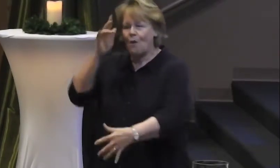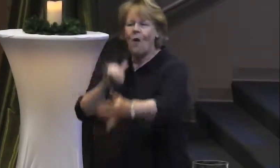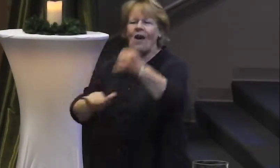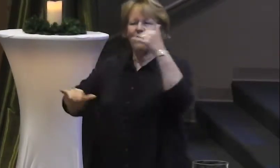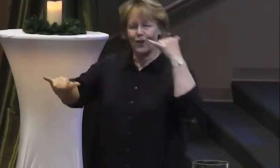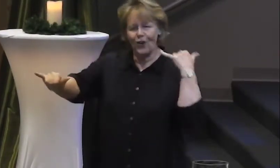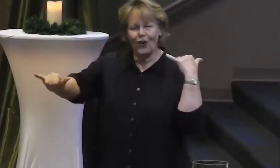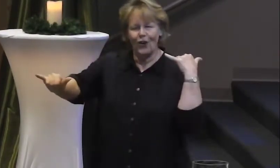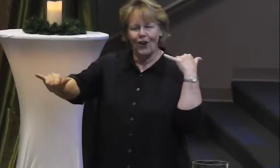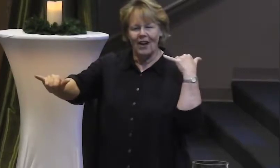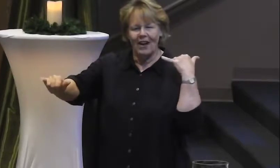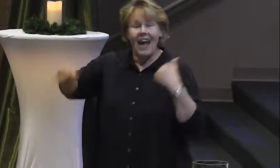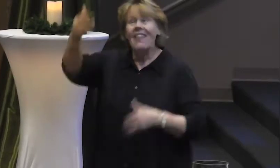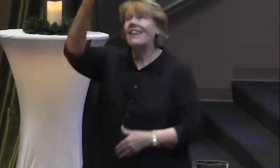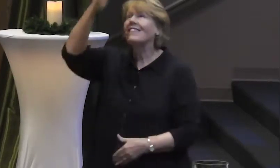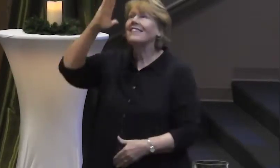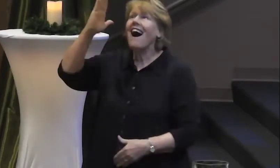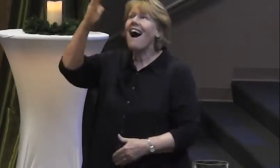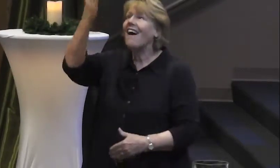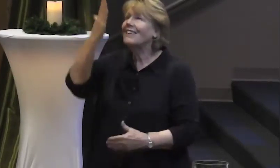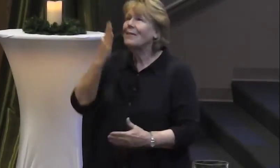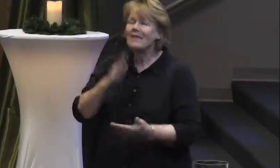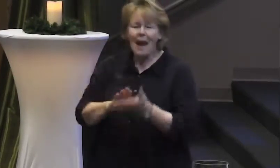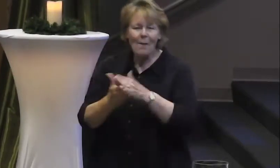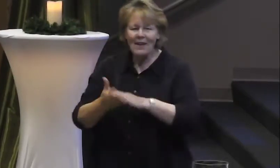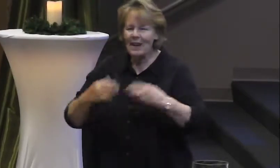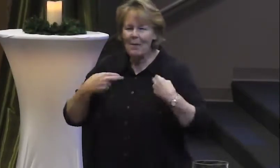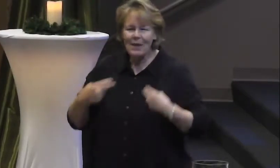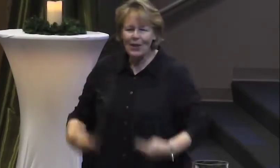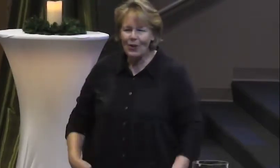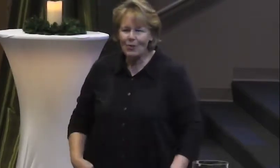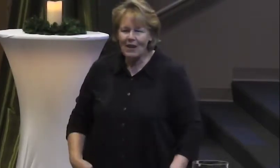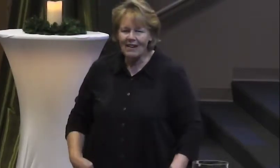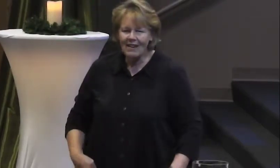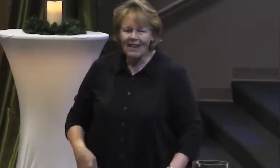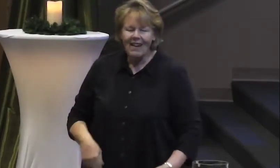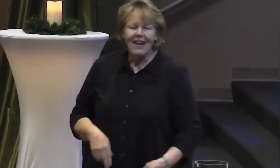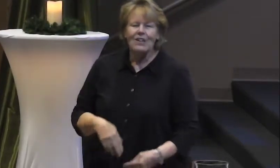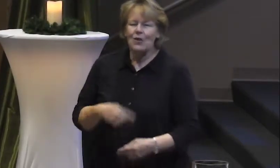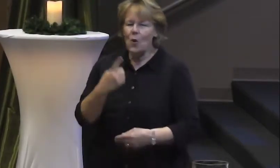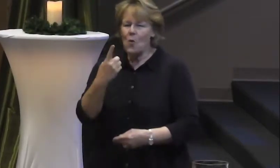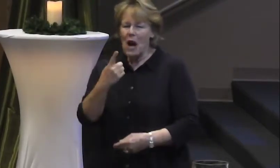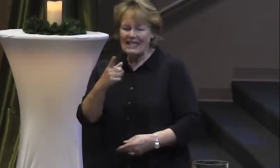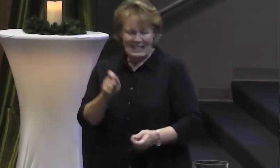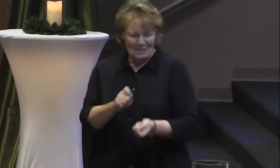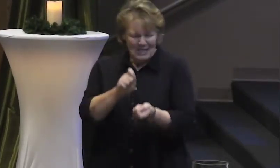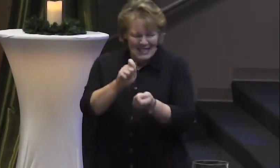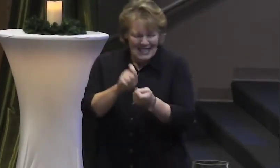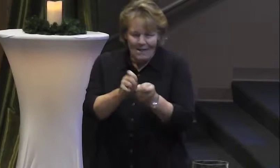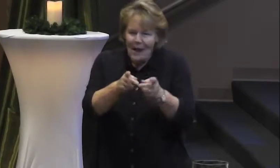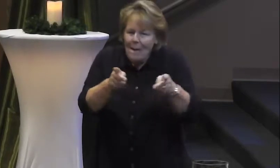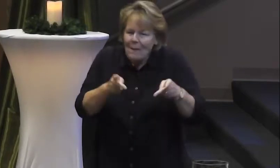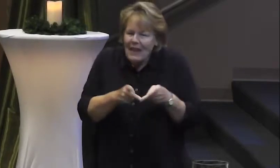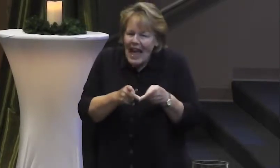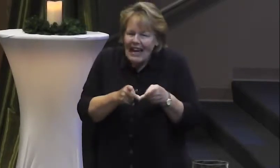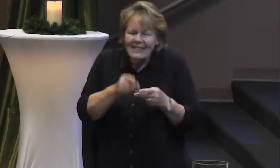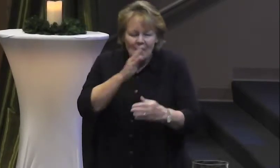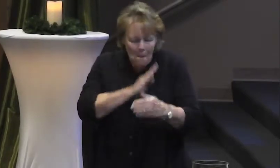becoming human came to one particular place, this little village called Bethlehem, but he did so that he could